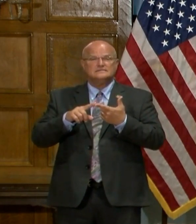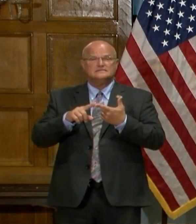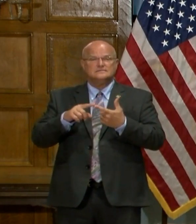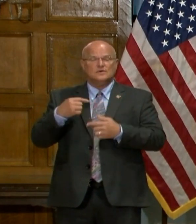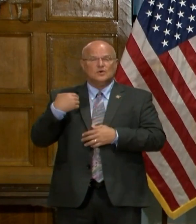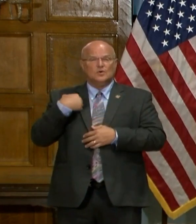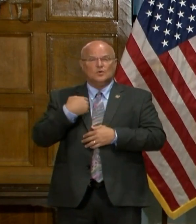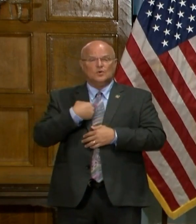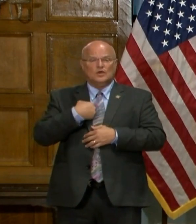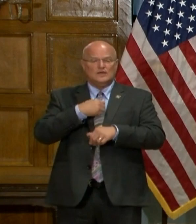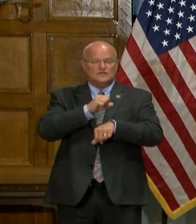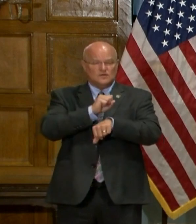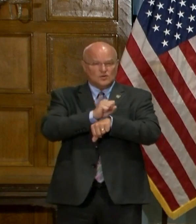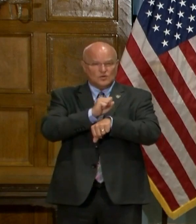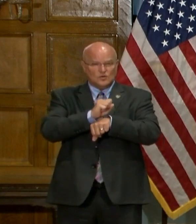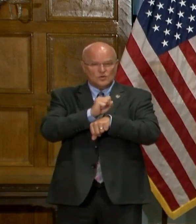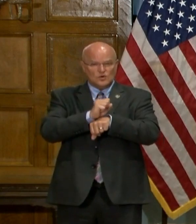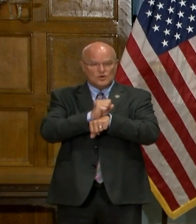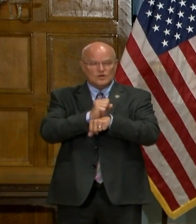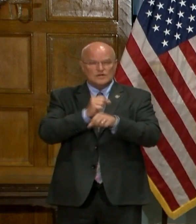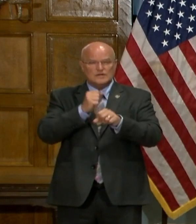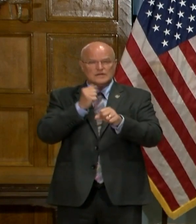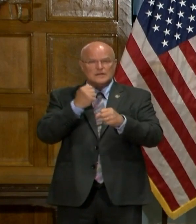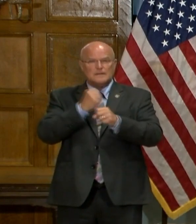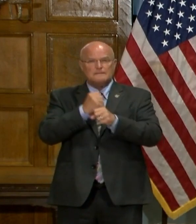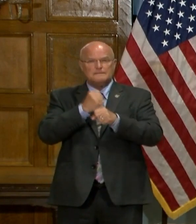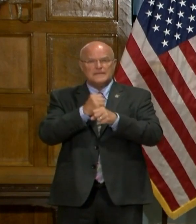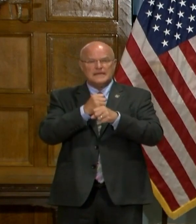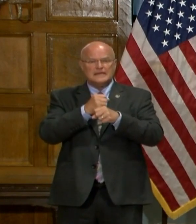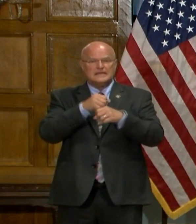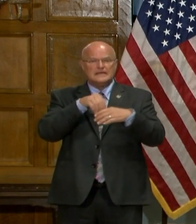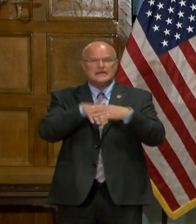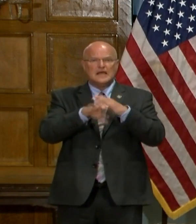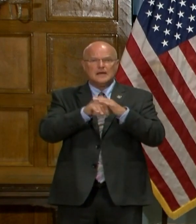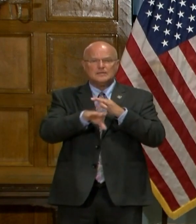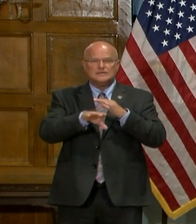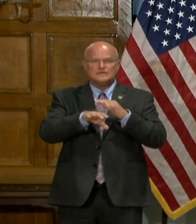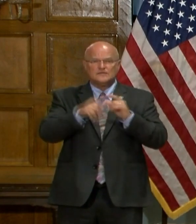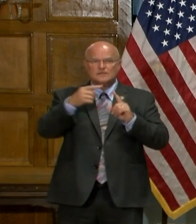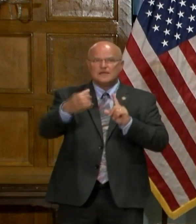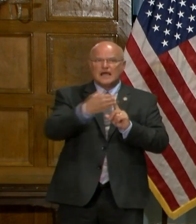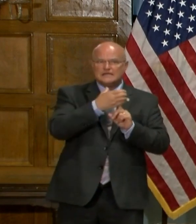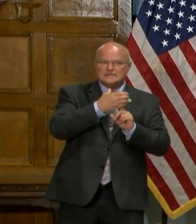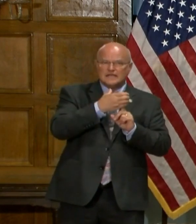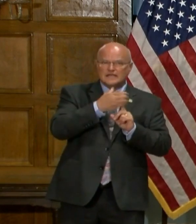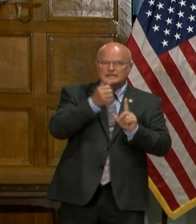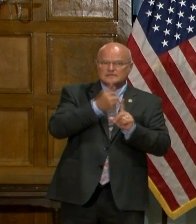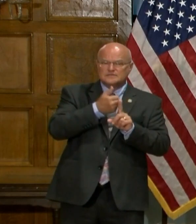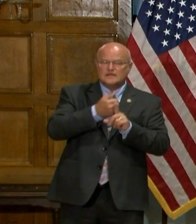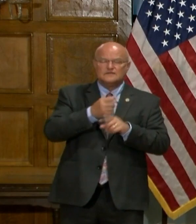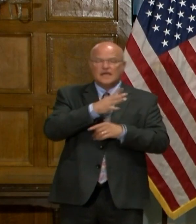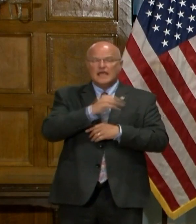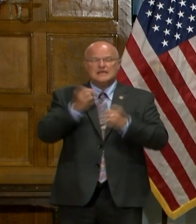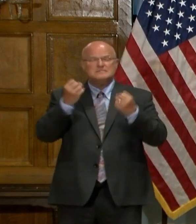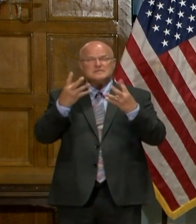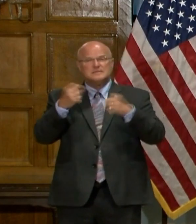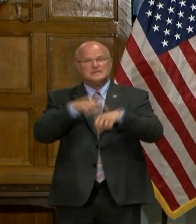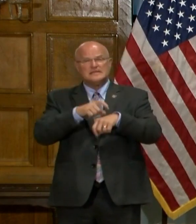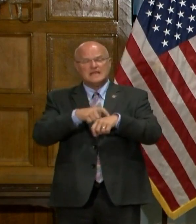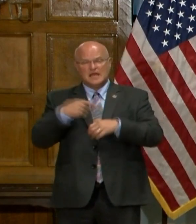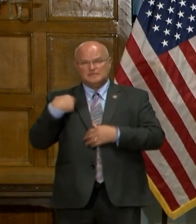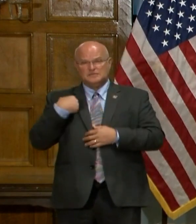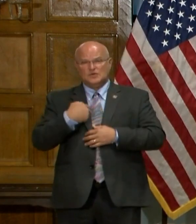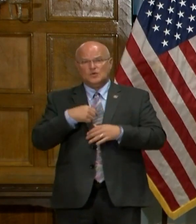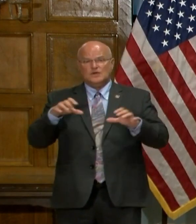you know, we've had to work to make accommodations for them to safely isolate, and there have been certainly many cases where